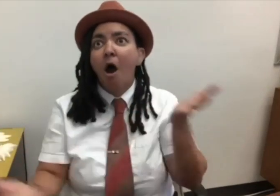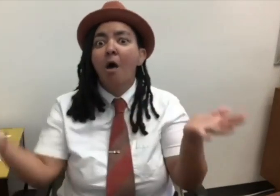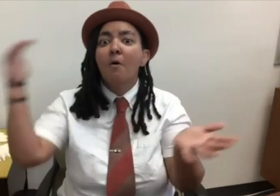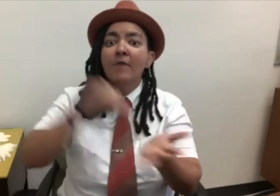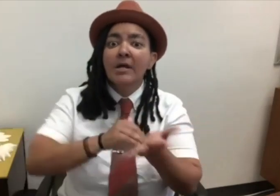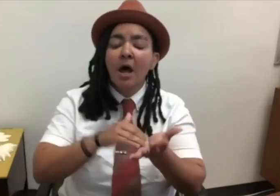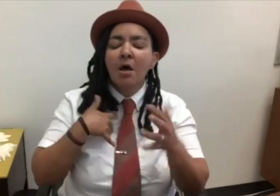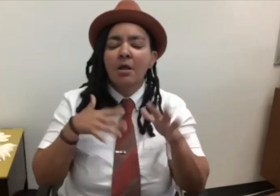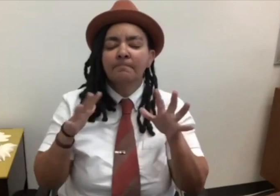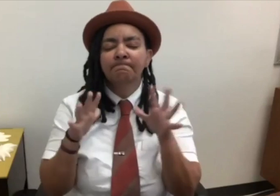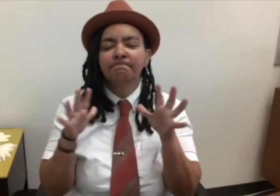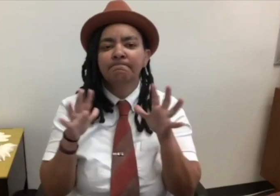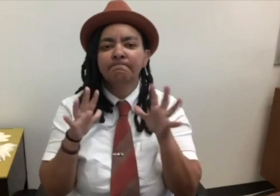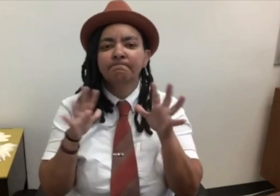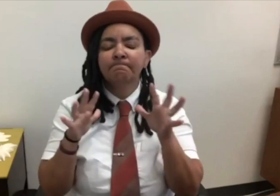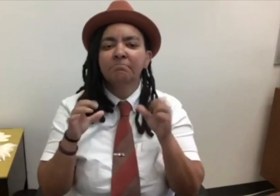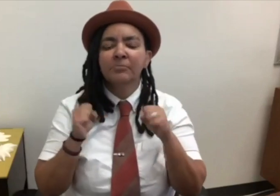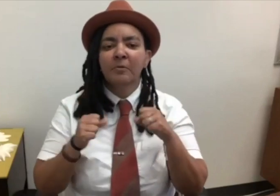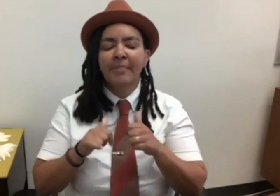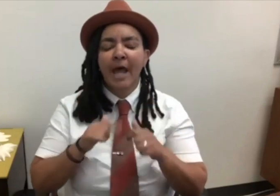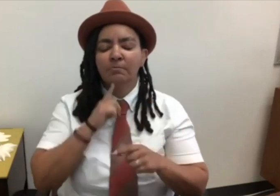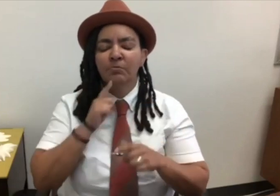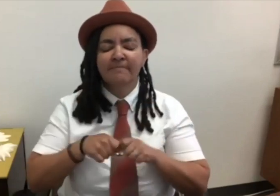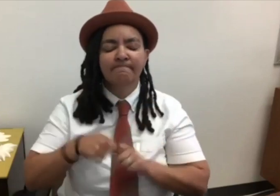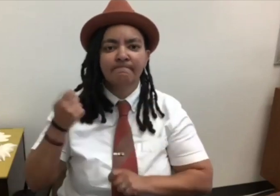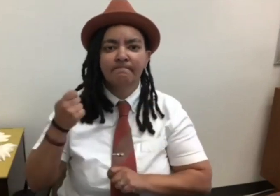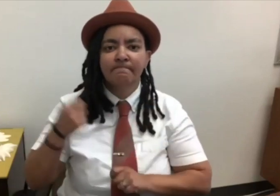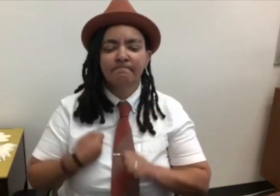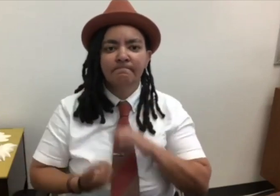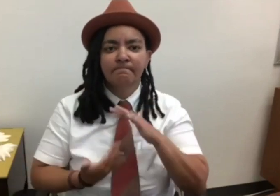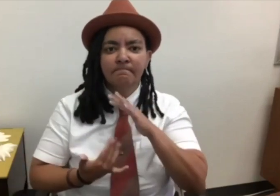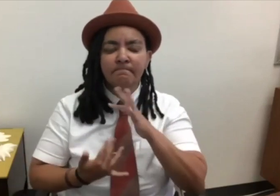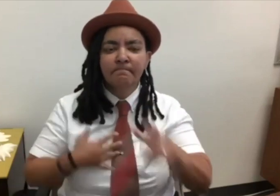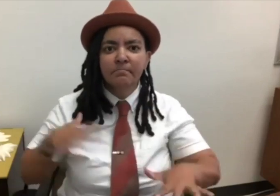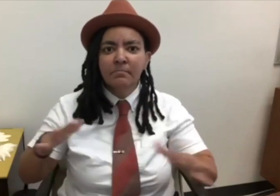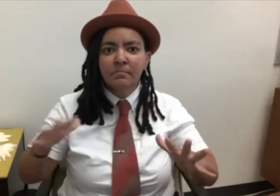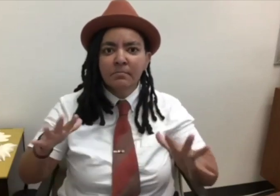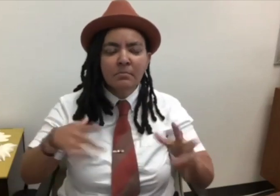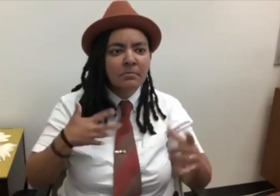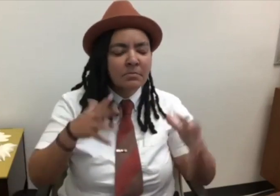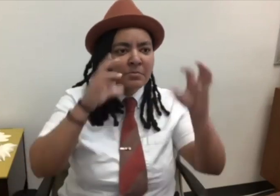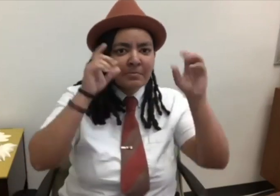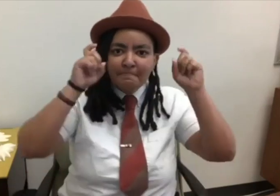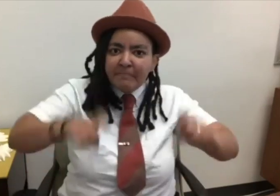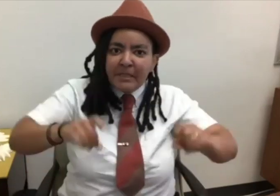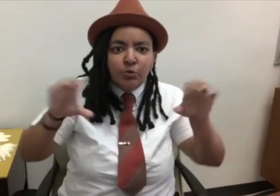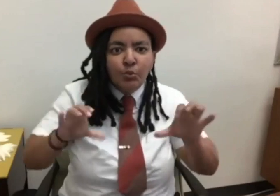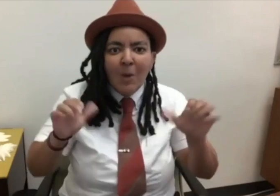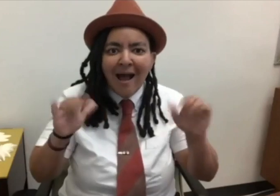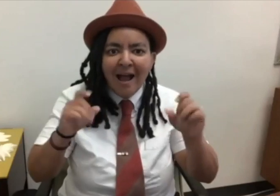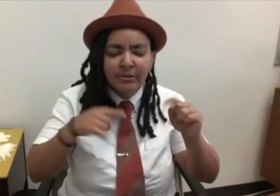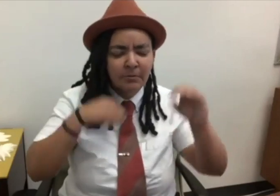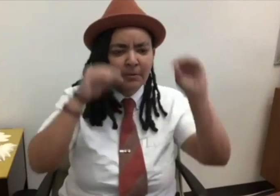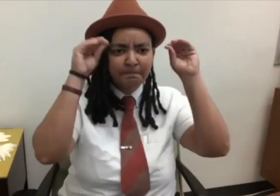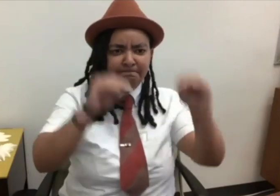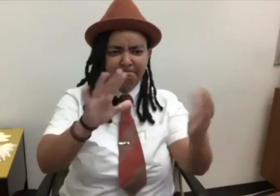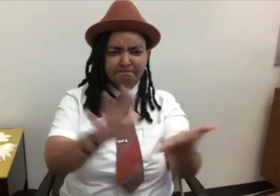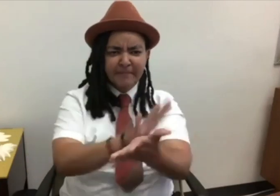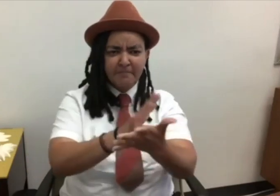also realized that the Black deaf experience had been erased once again when we looked at deaf critical